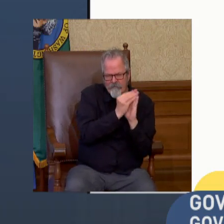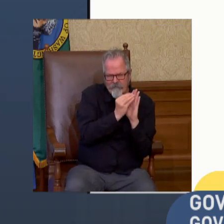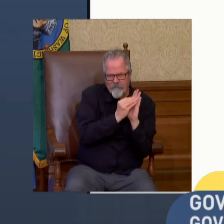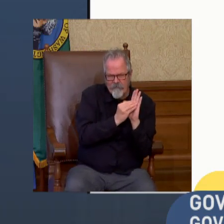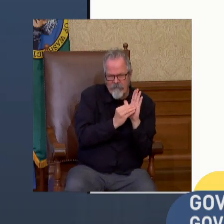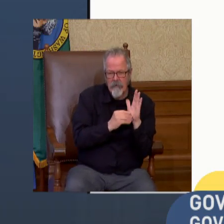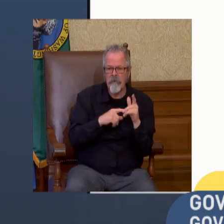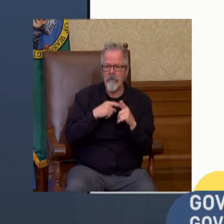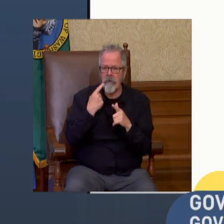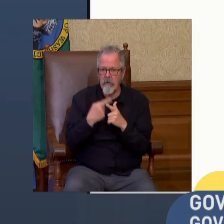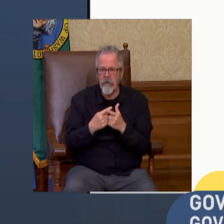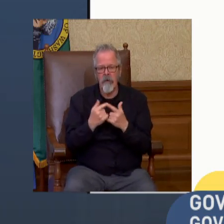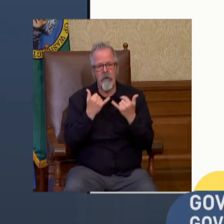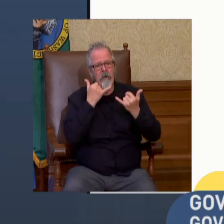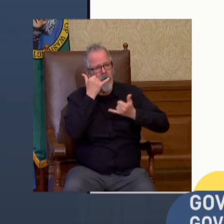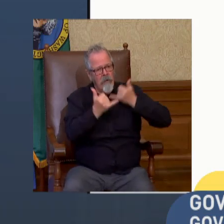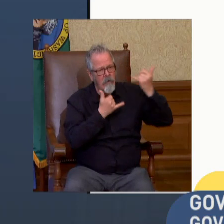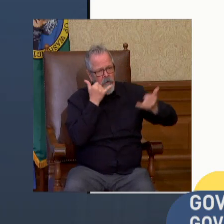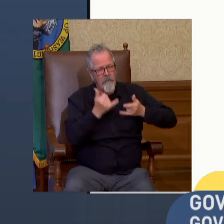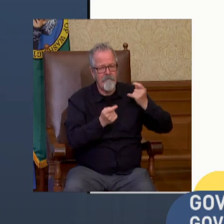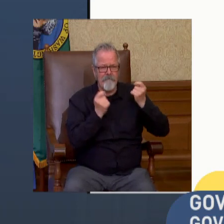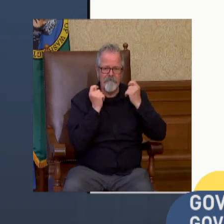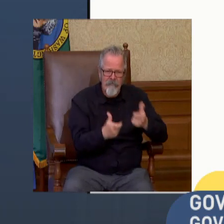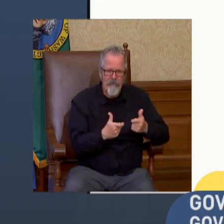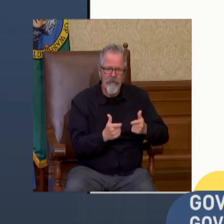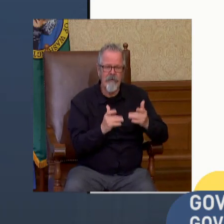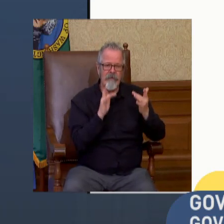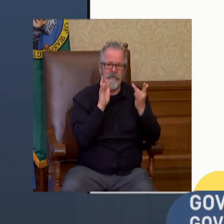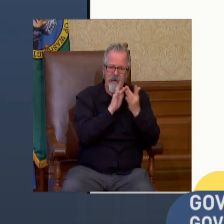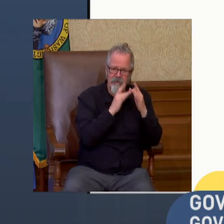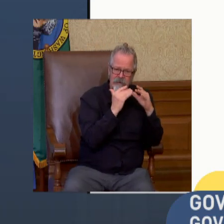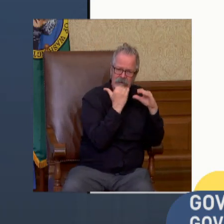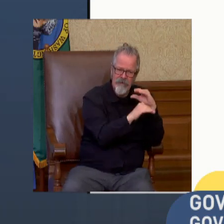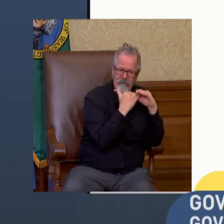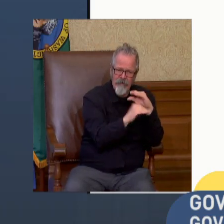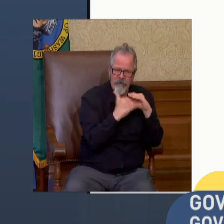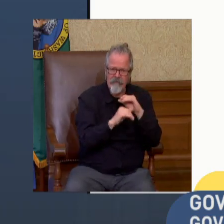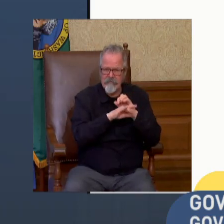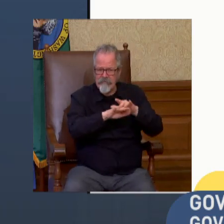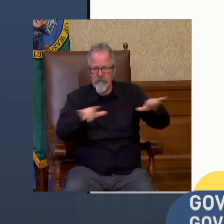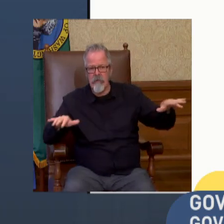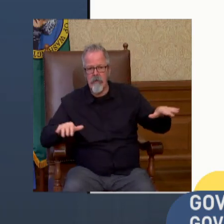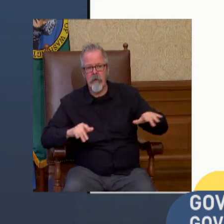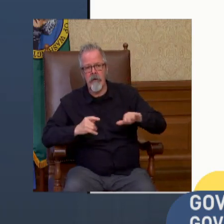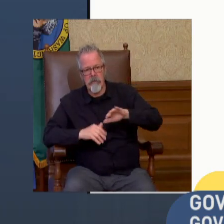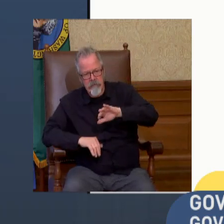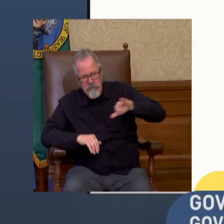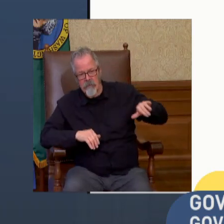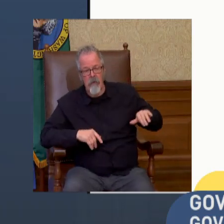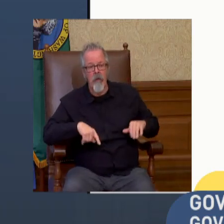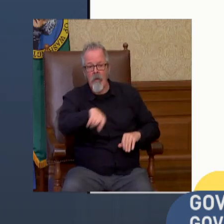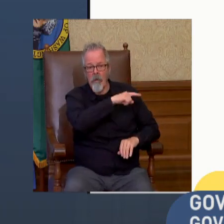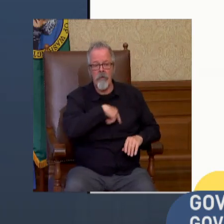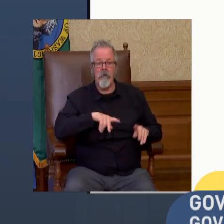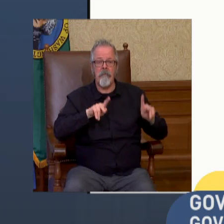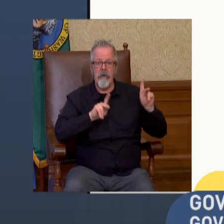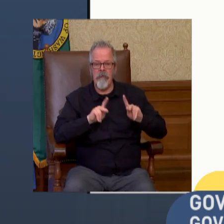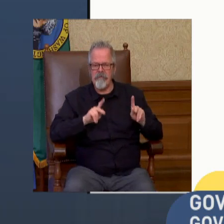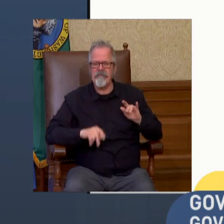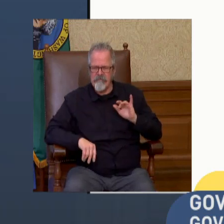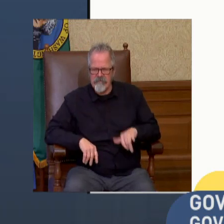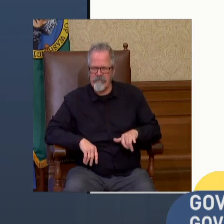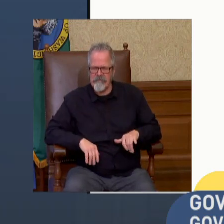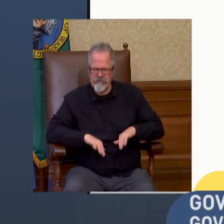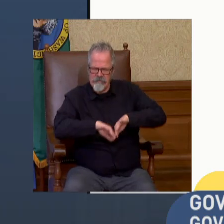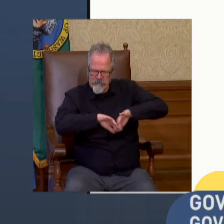need isolation. So if we can look at what we have now about the potential of people